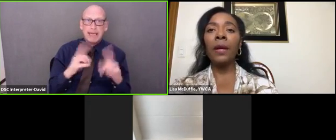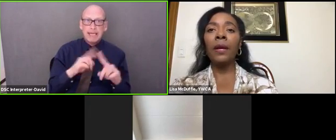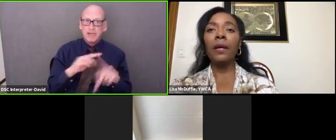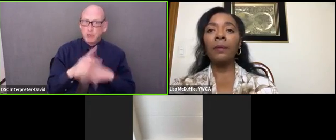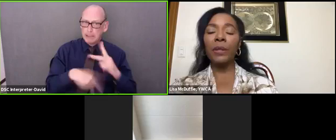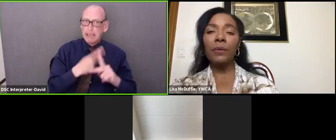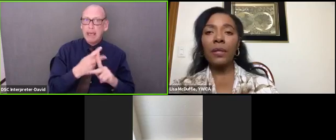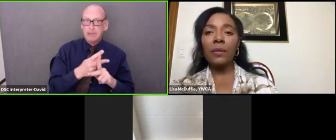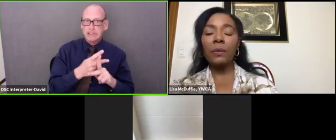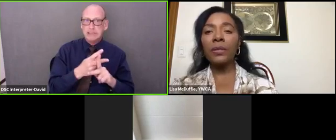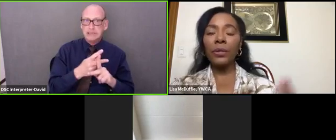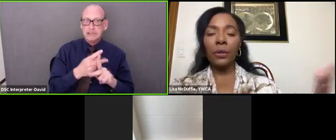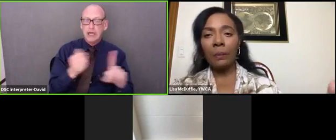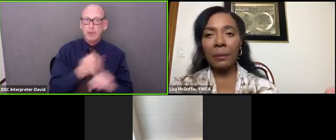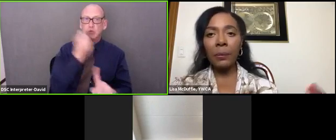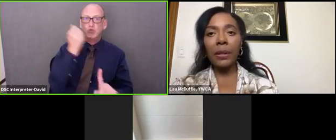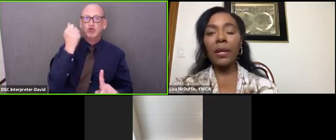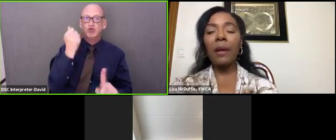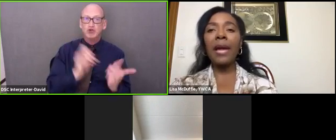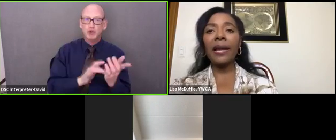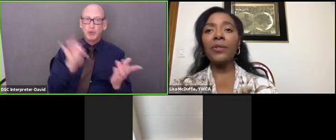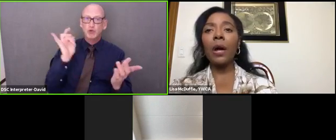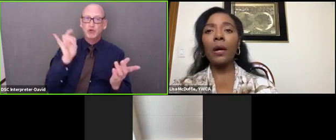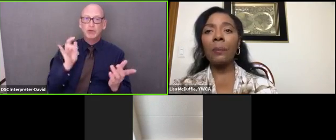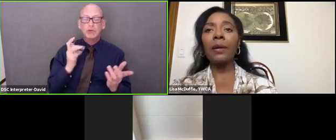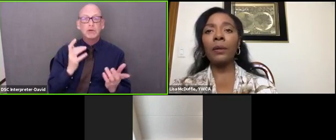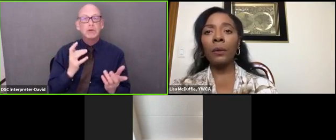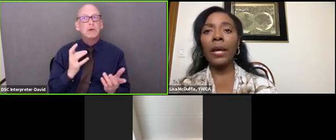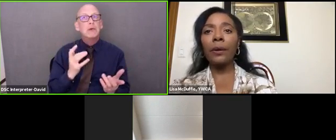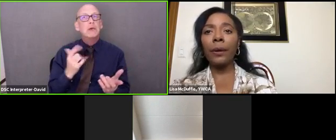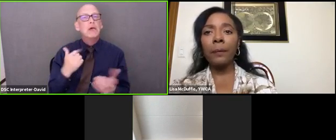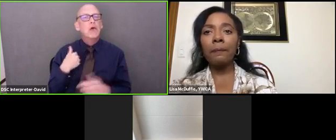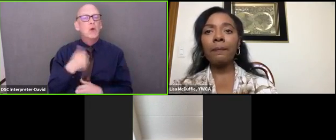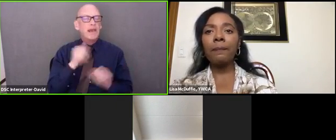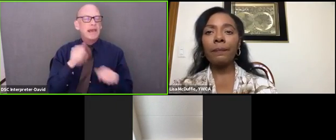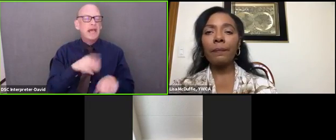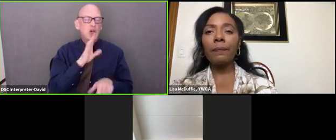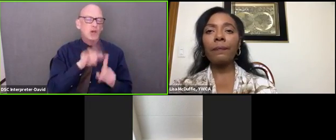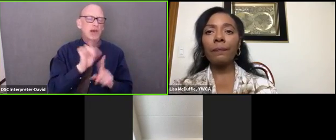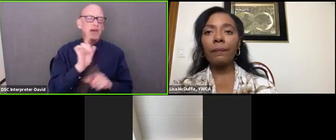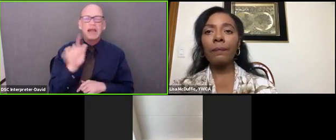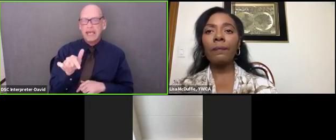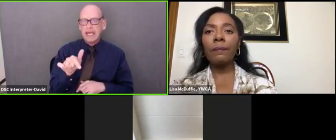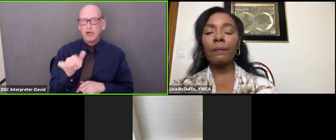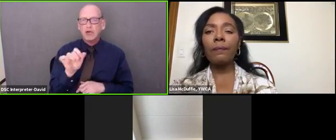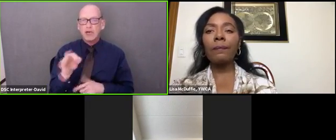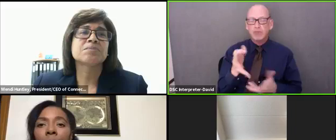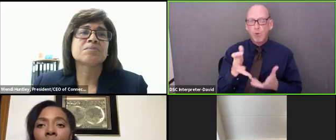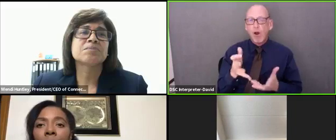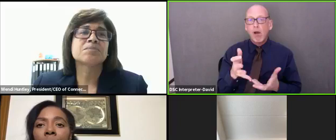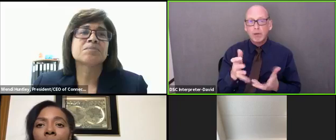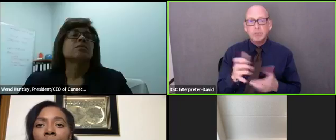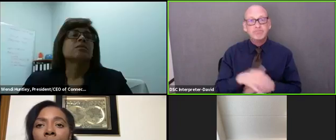of abuses, which, maybe we can come back and talk about a little later.